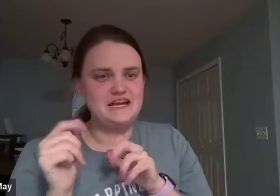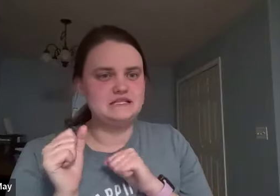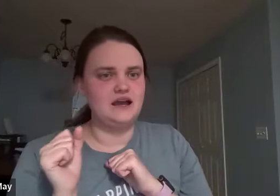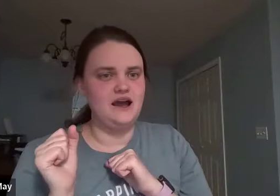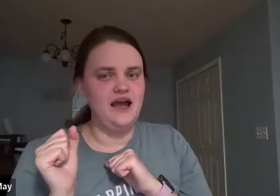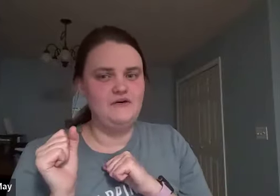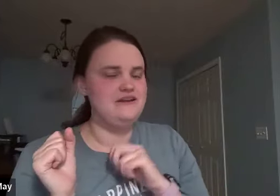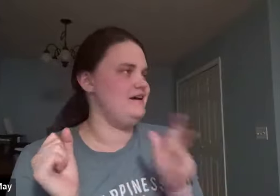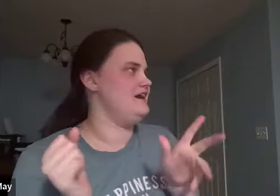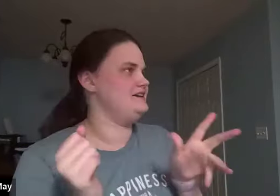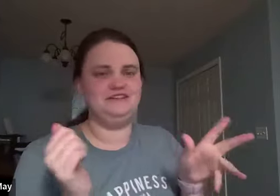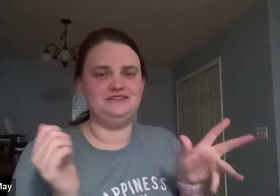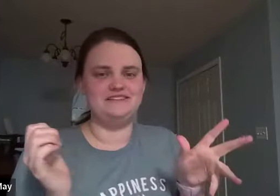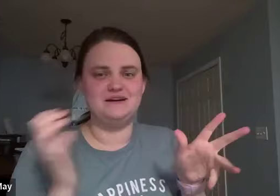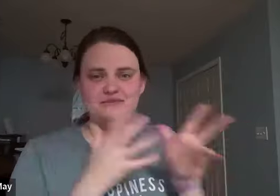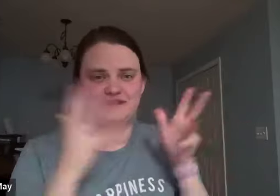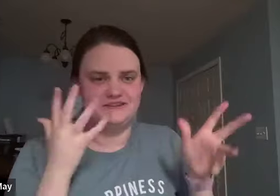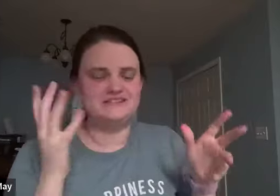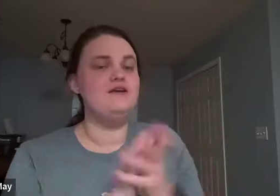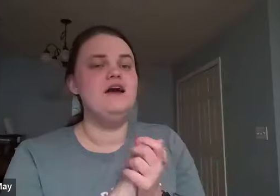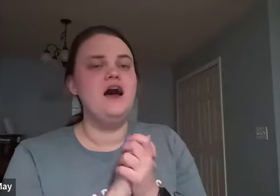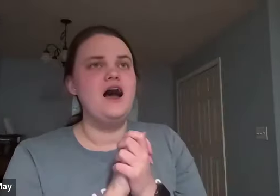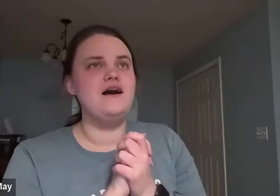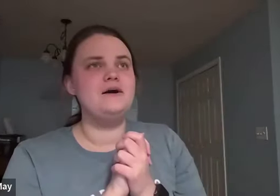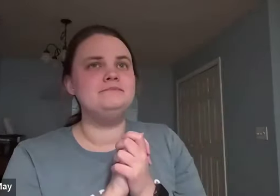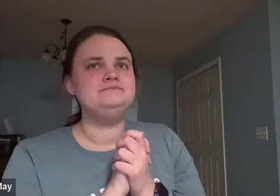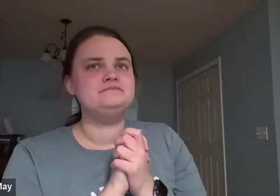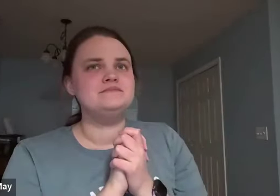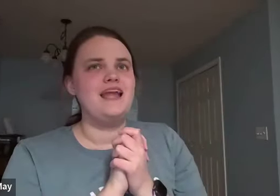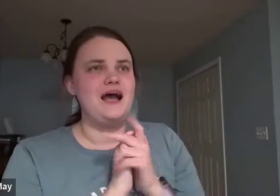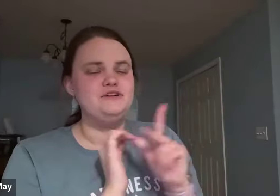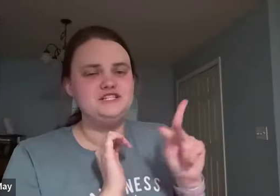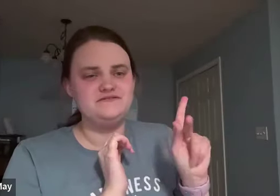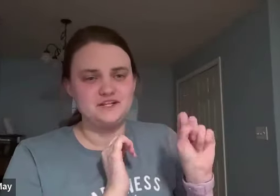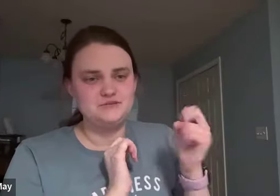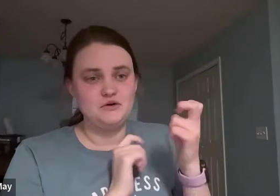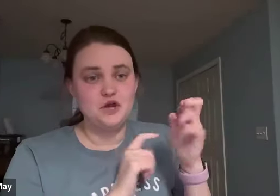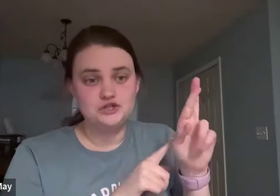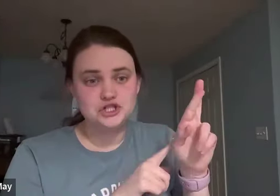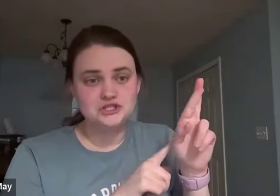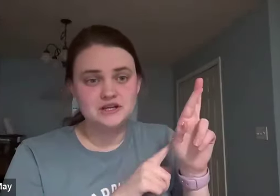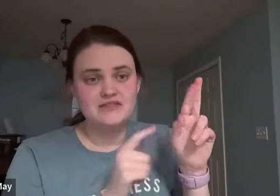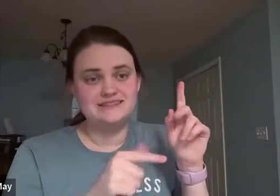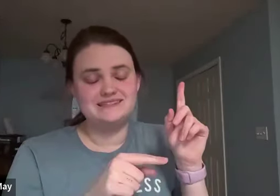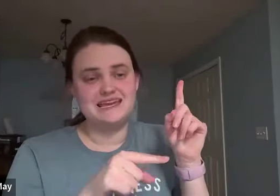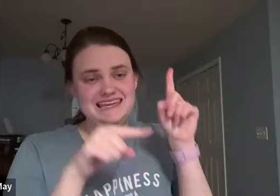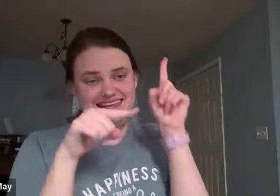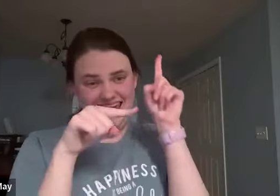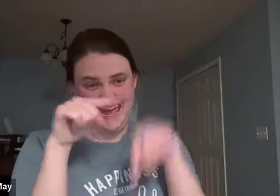it, I was like, how have I not actually looked this up or figured this out? I would just finger spell kosher and then say